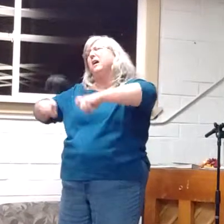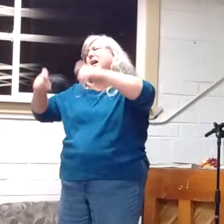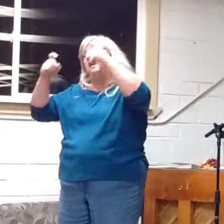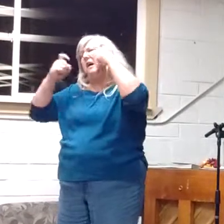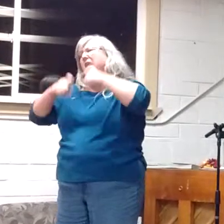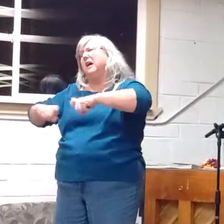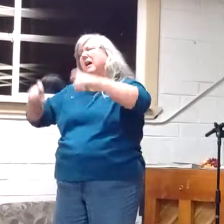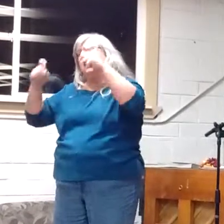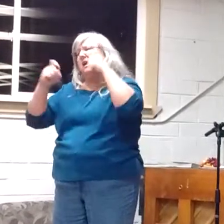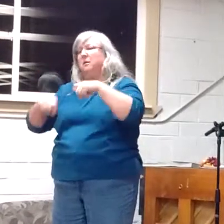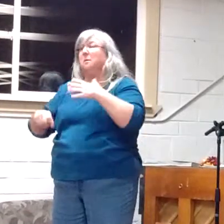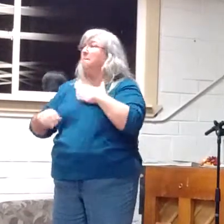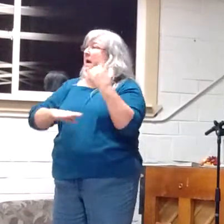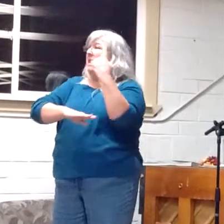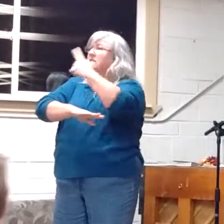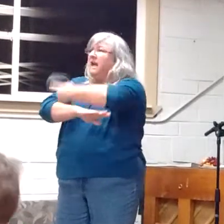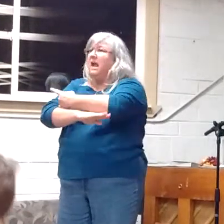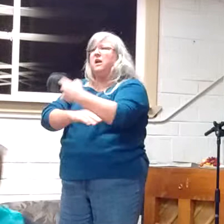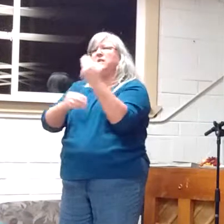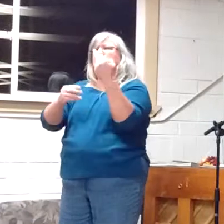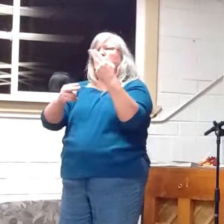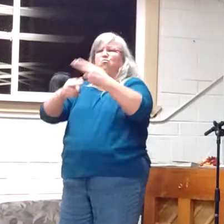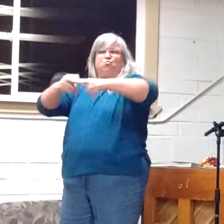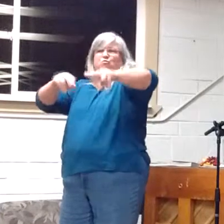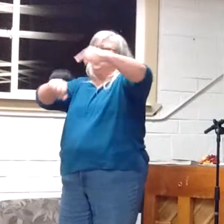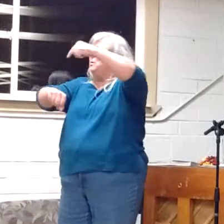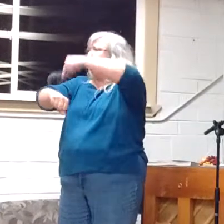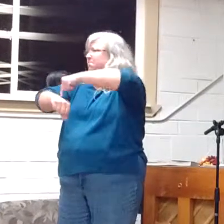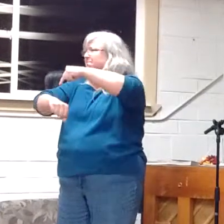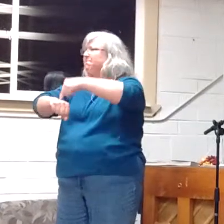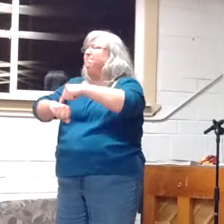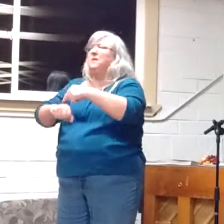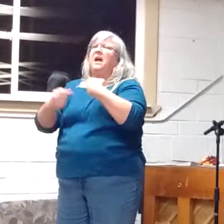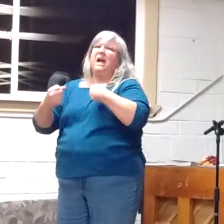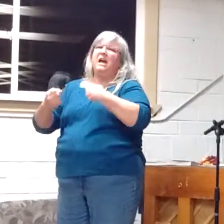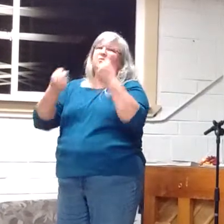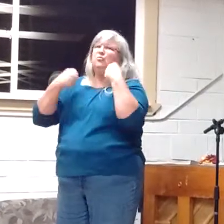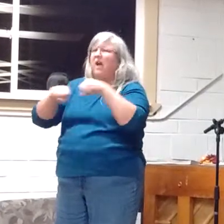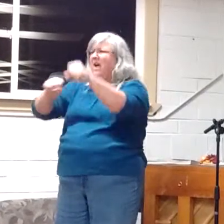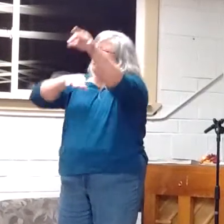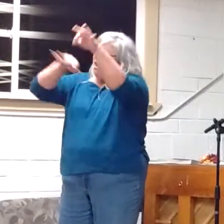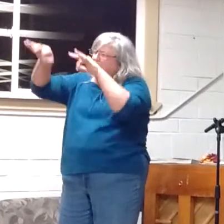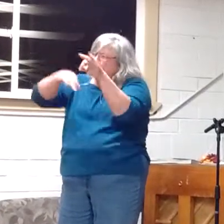My borrowed days were numbered. I tried to tell you so.